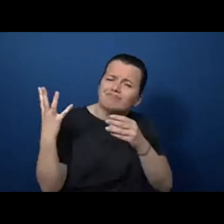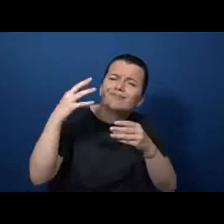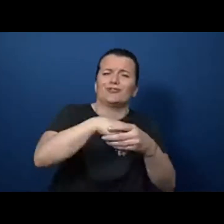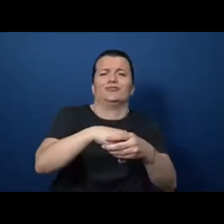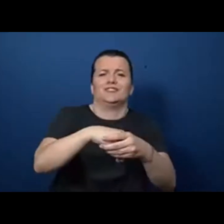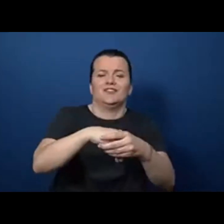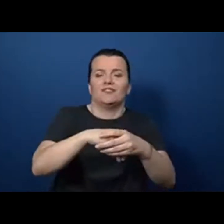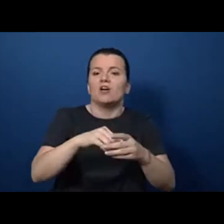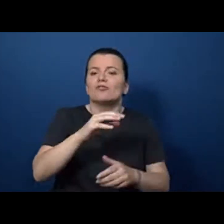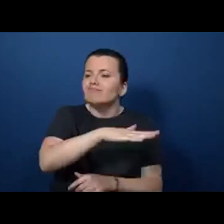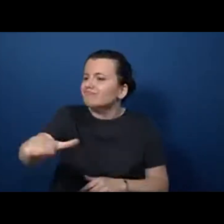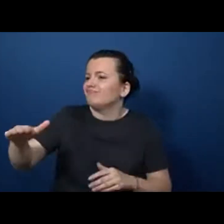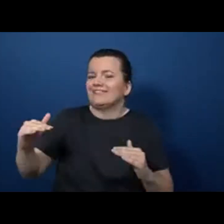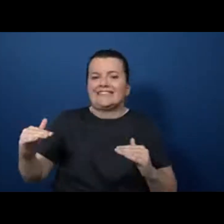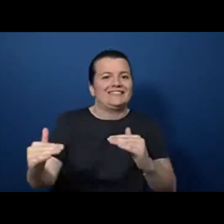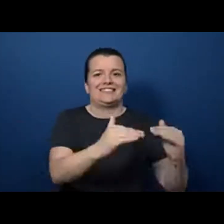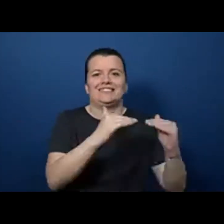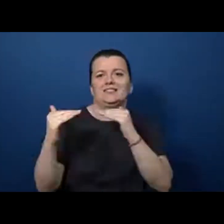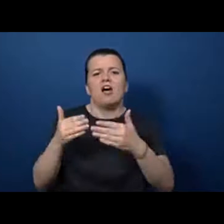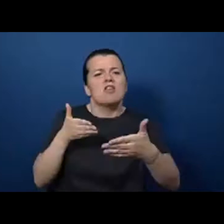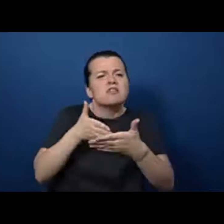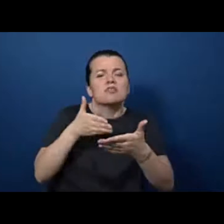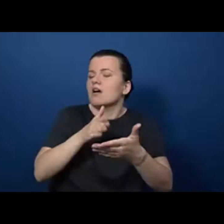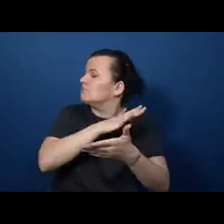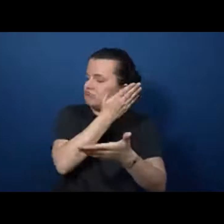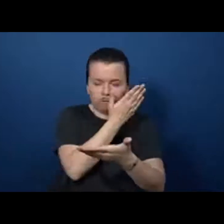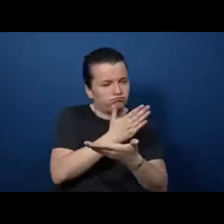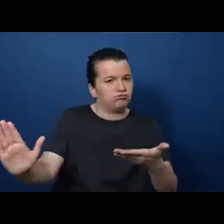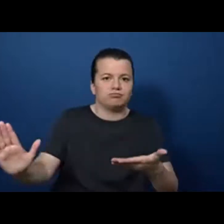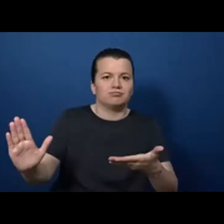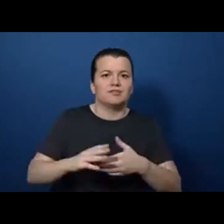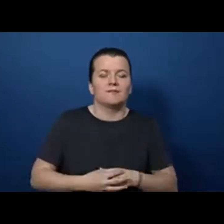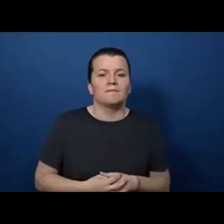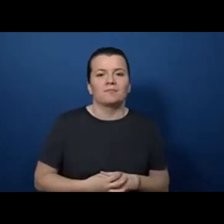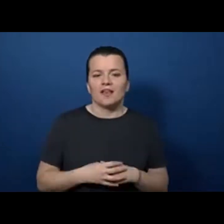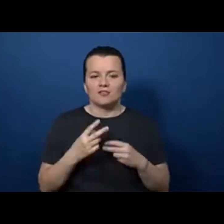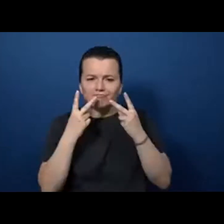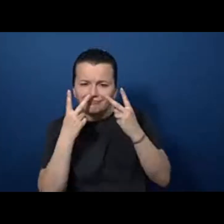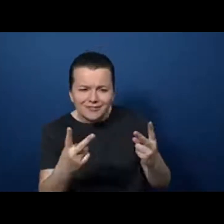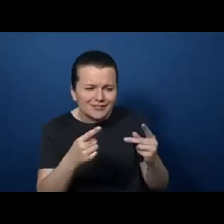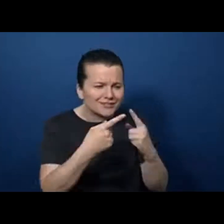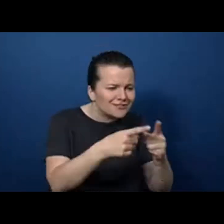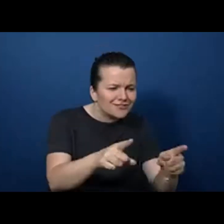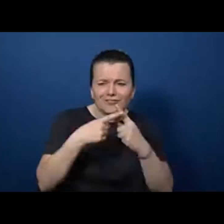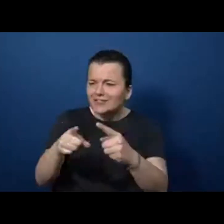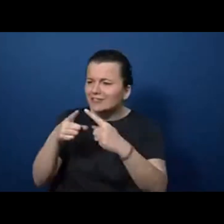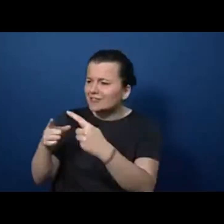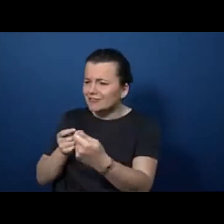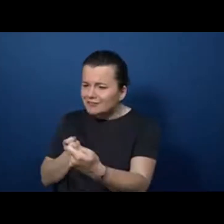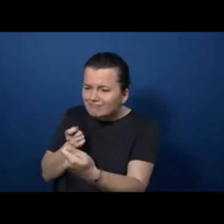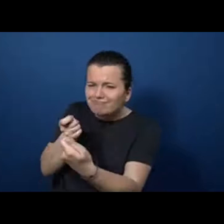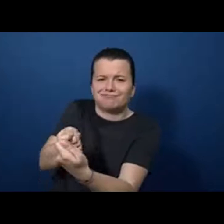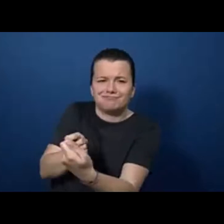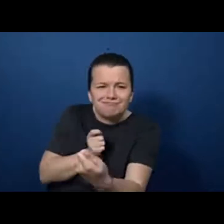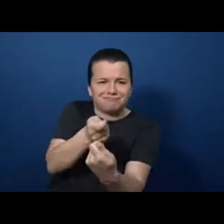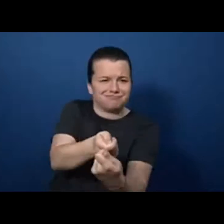all learners. Systems that respect diverse needs, abilities, and characteristics, and systems that